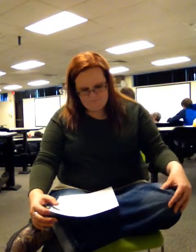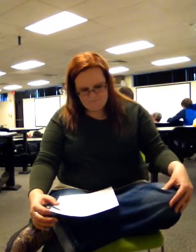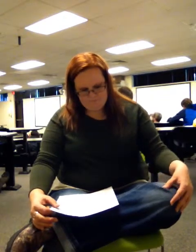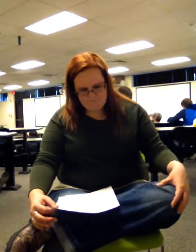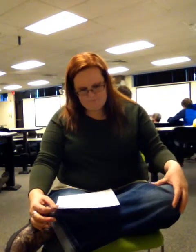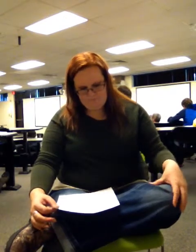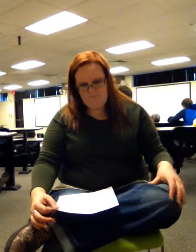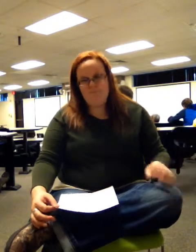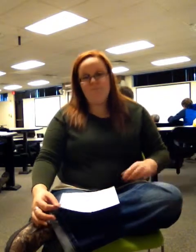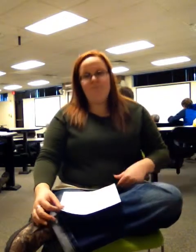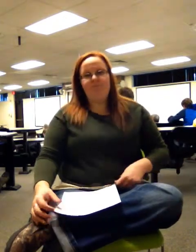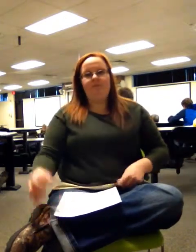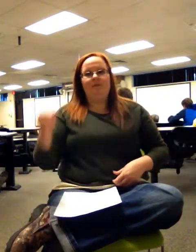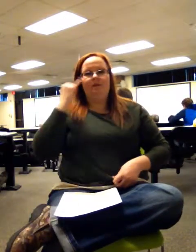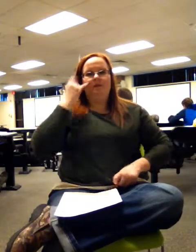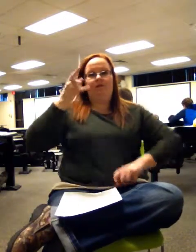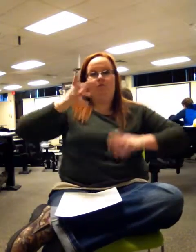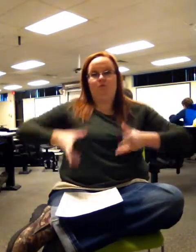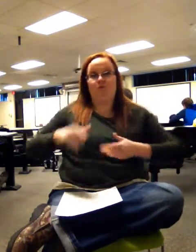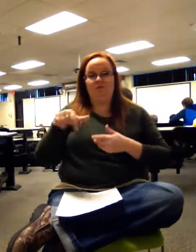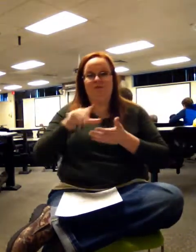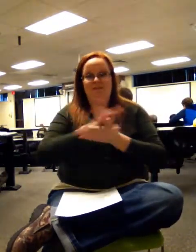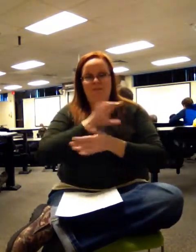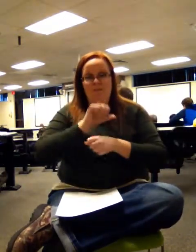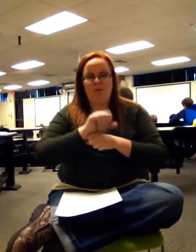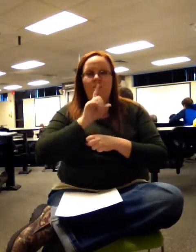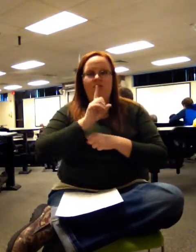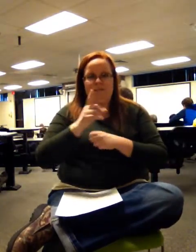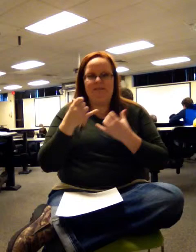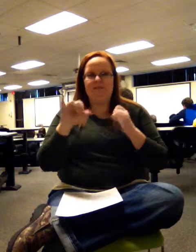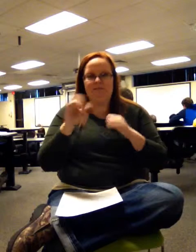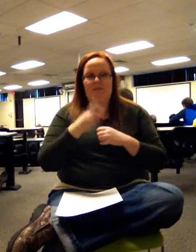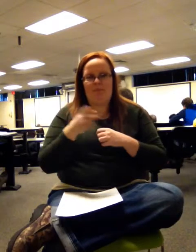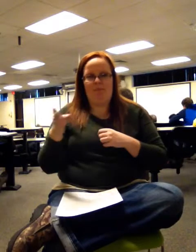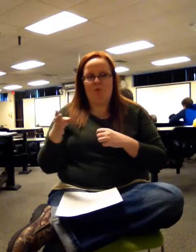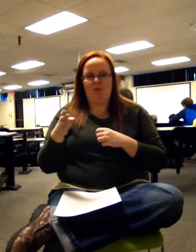If you guys end up losing this handout, it is on Blackboard.